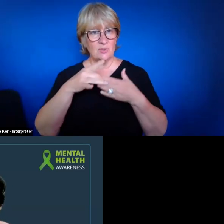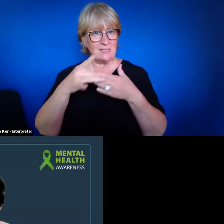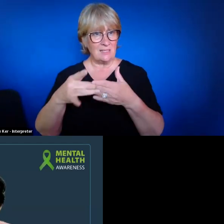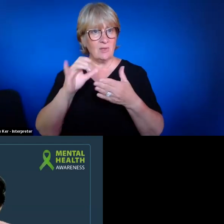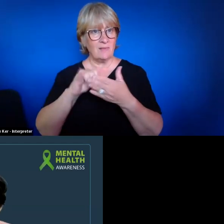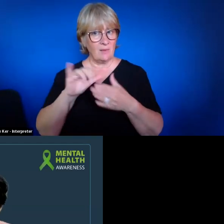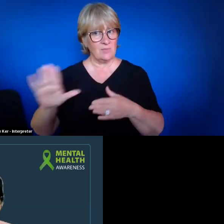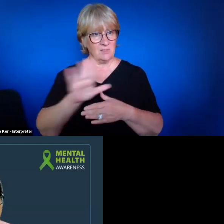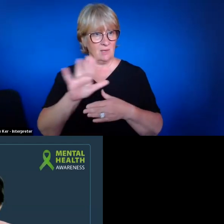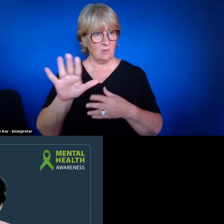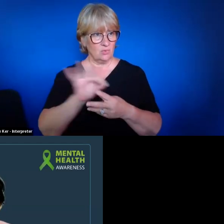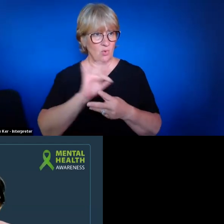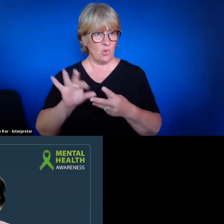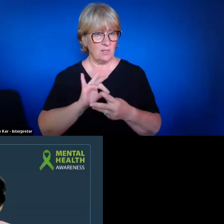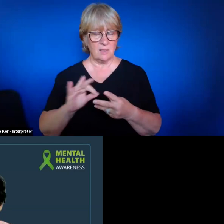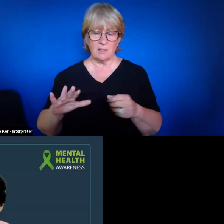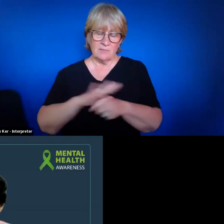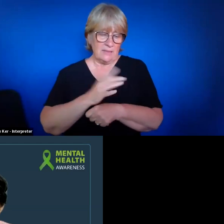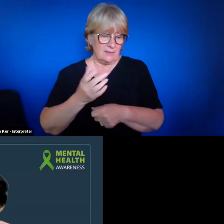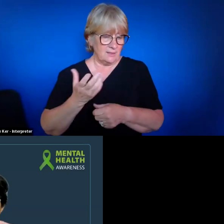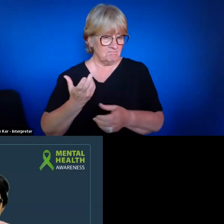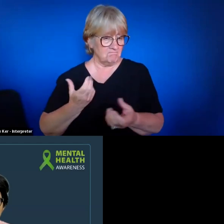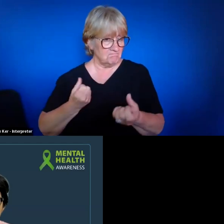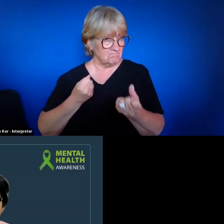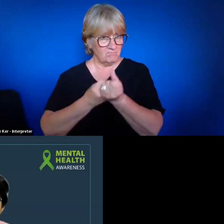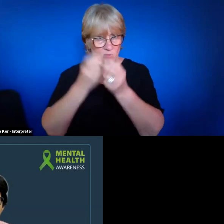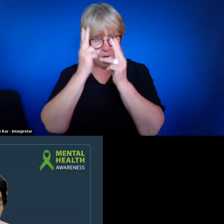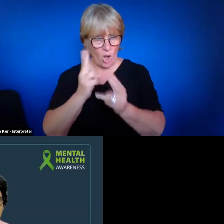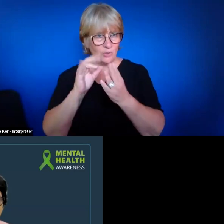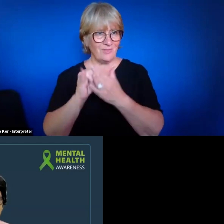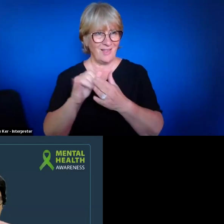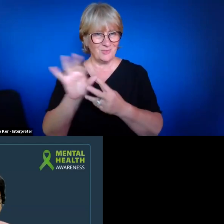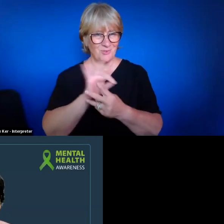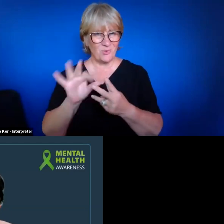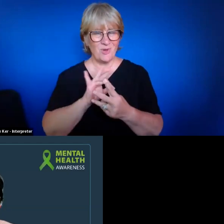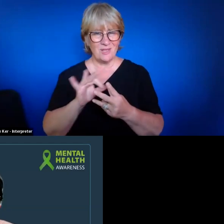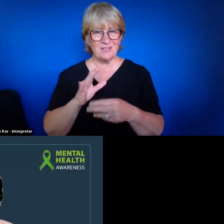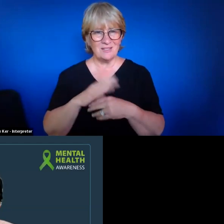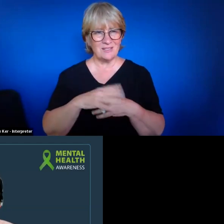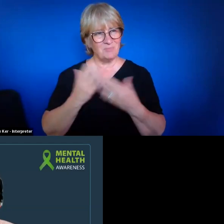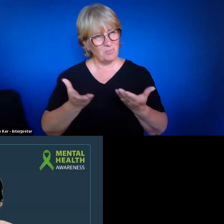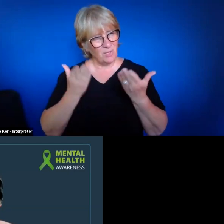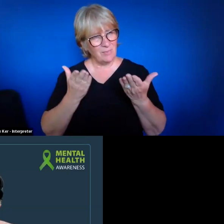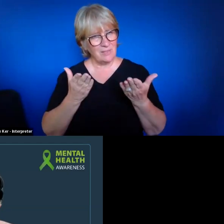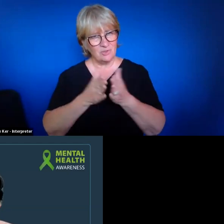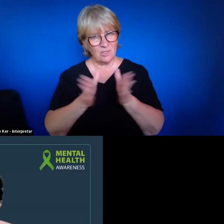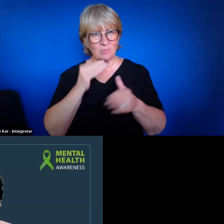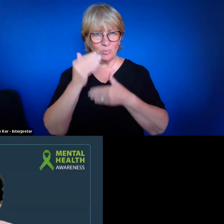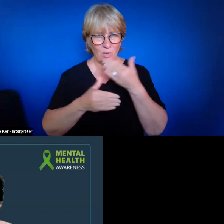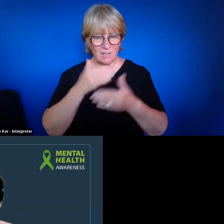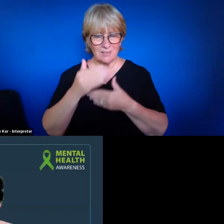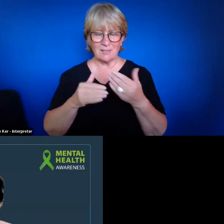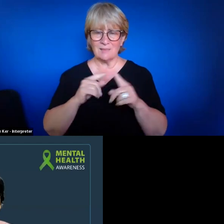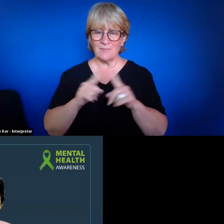And I completely get honoring that choice, and it'd be brought up by the general process that Betsy, you